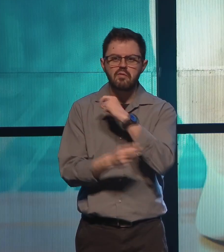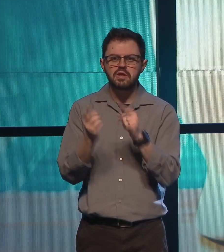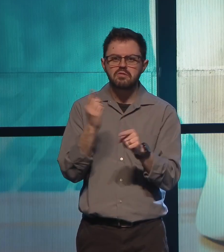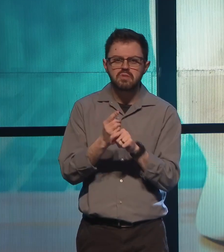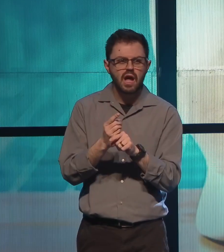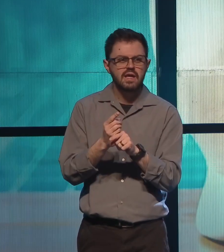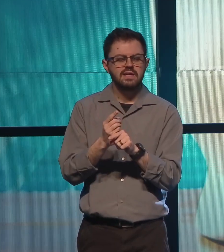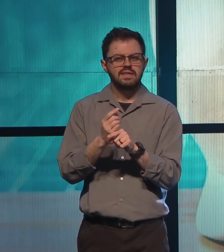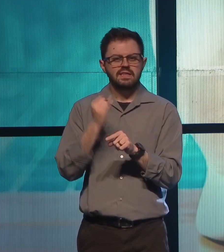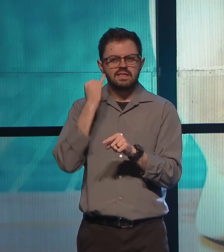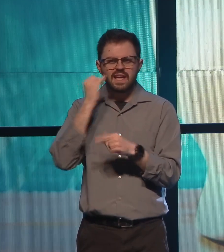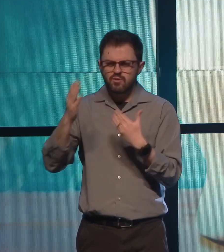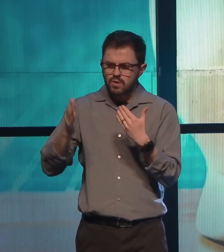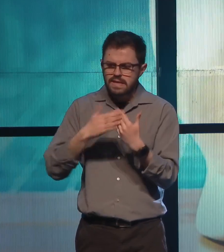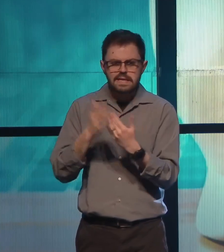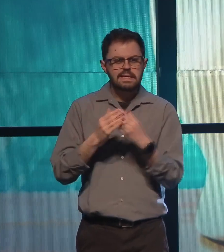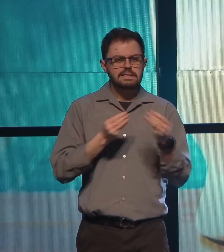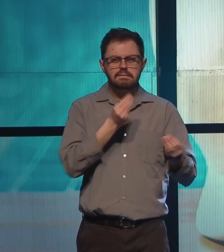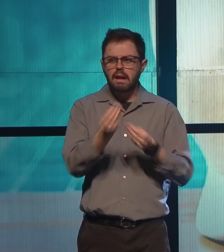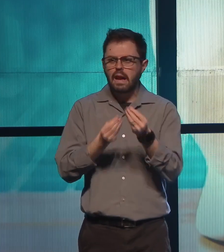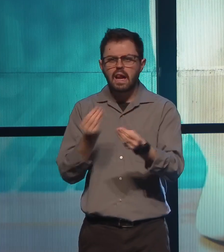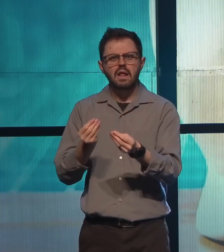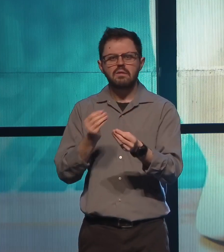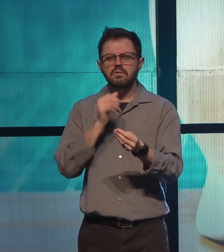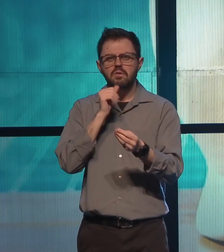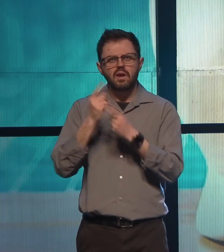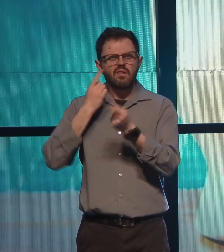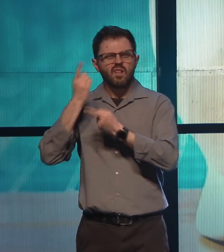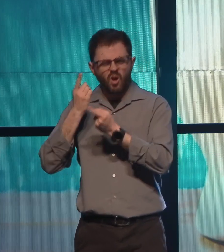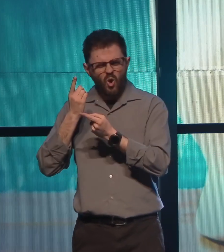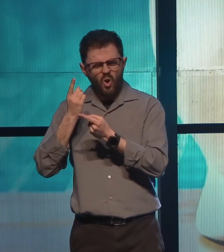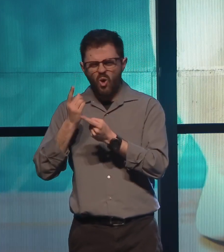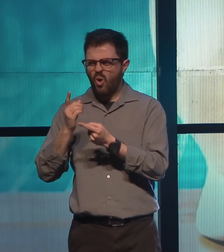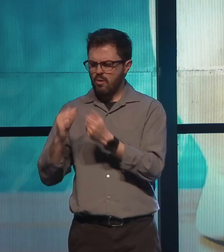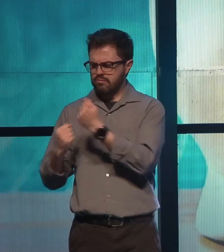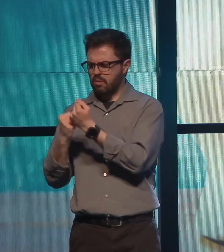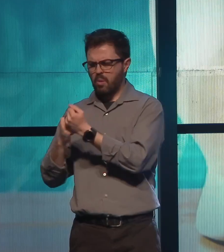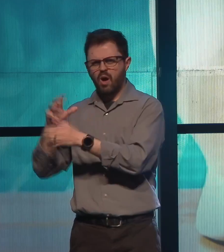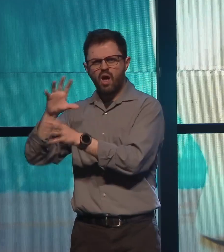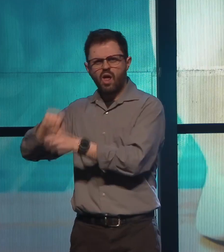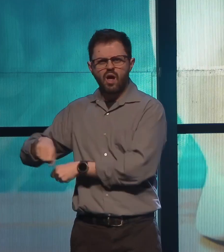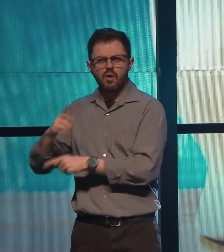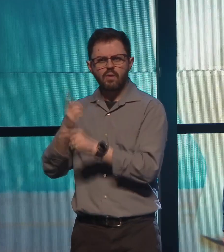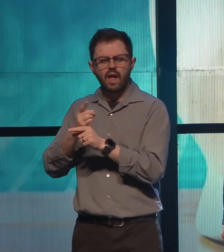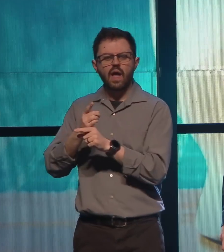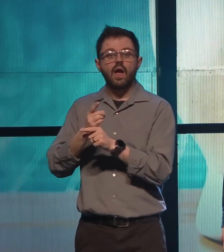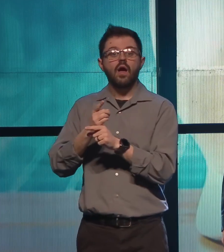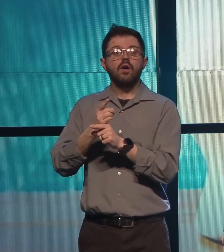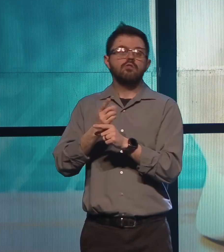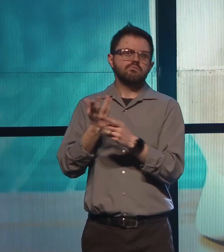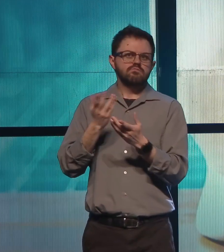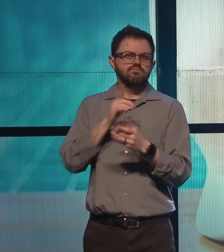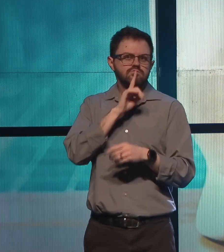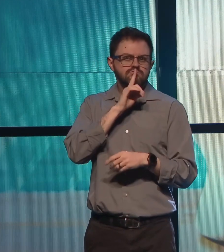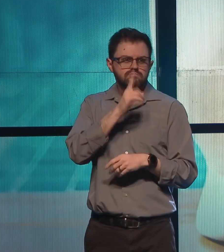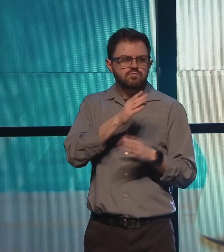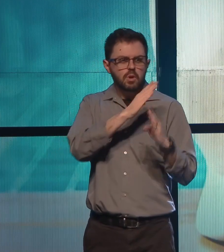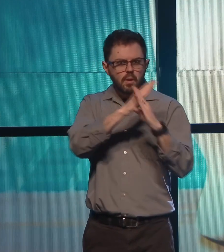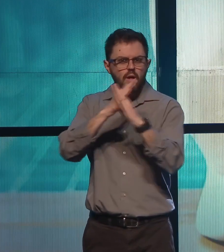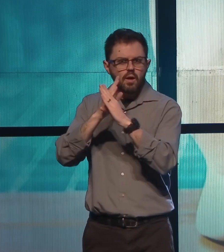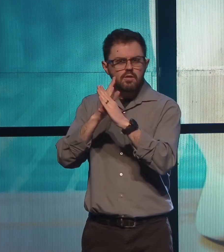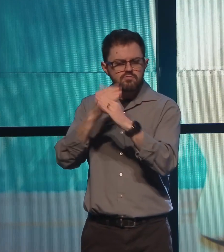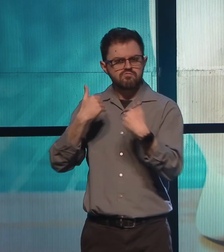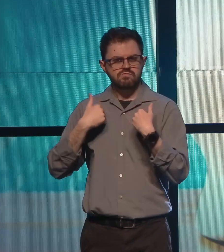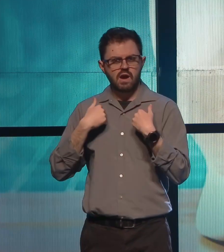cutting aid if it were easy to be considered generous, right? So there are barriers that exist in our lives, and I want to talk about a few of those. So one of the